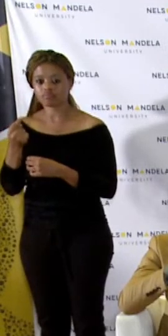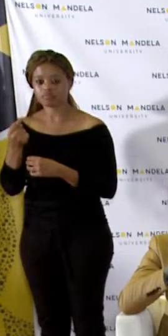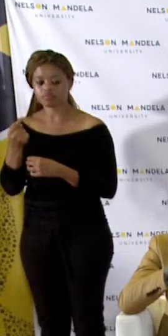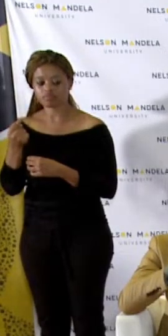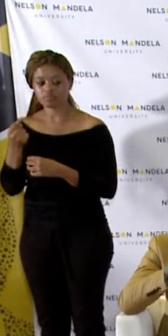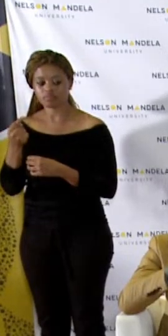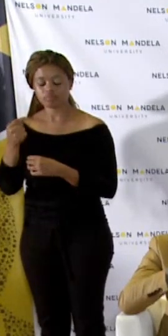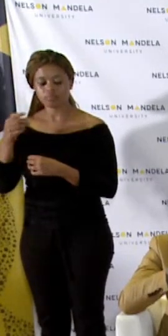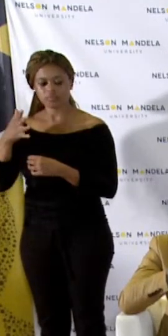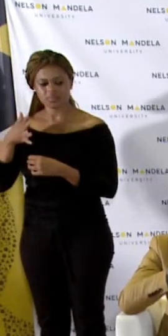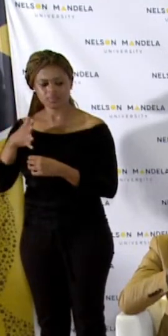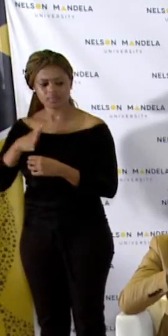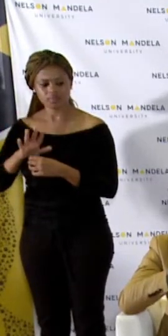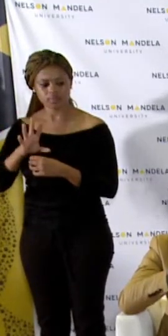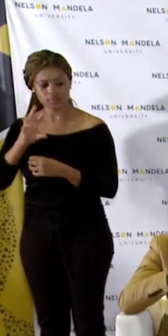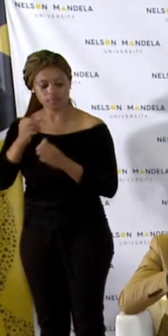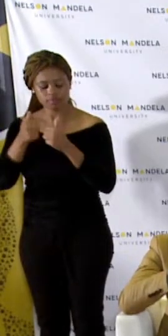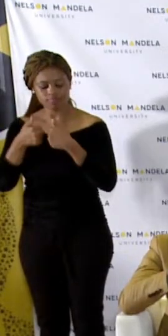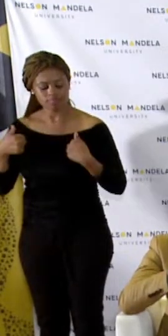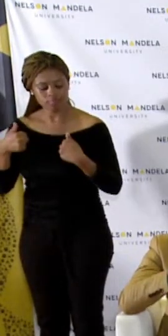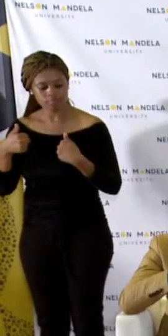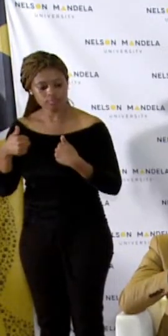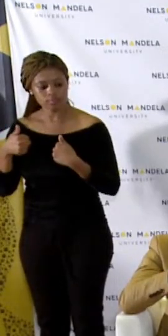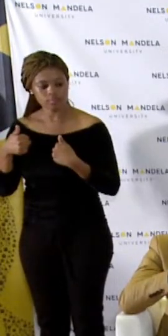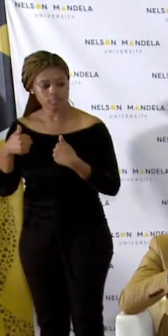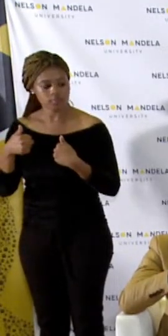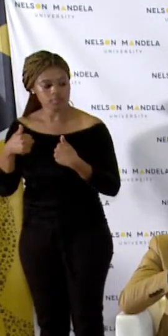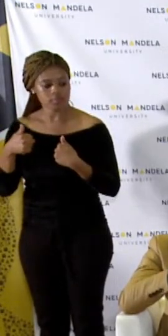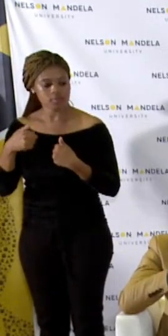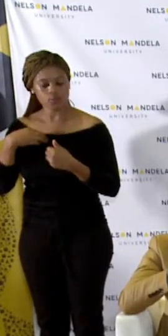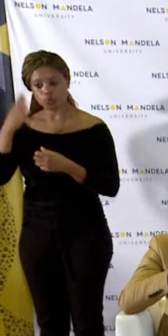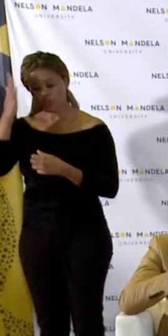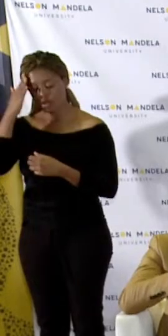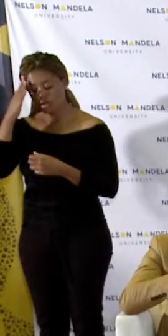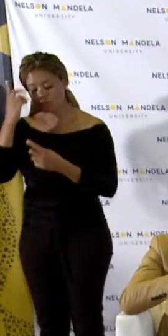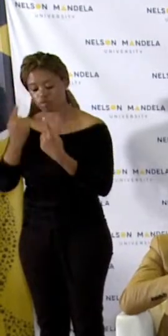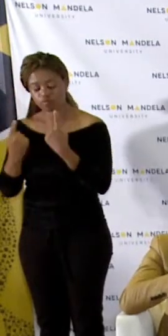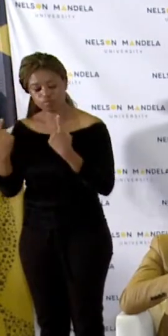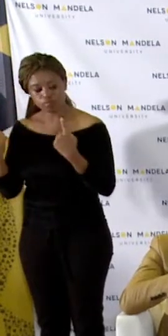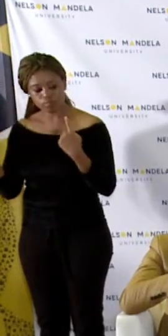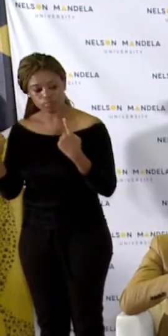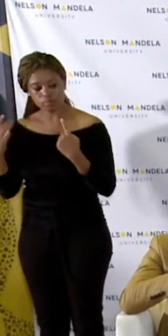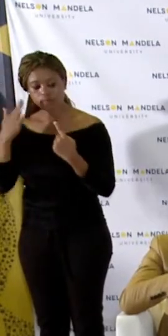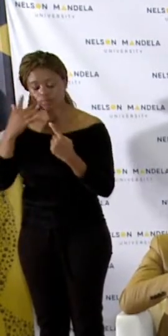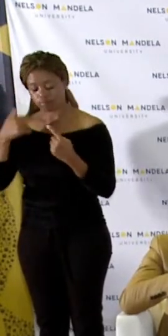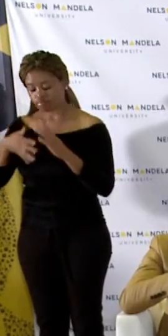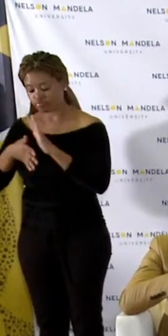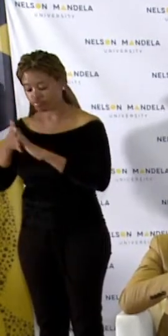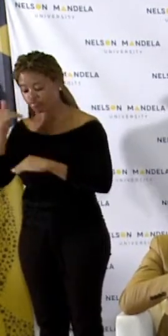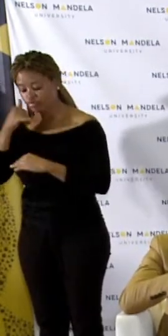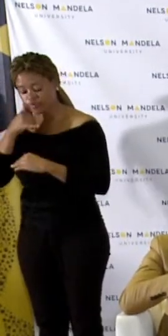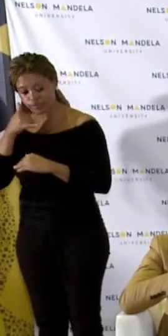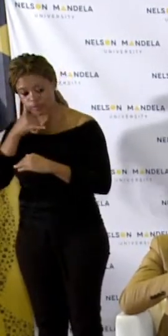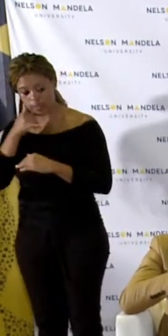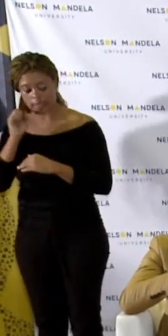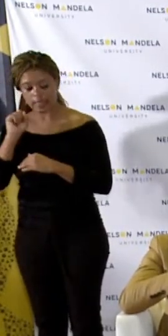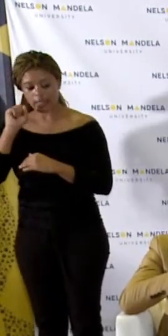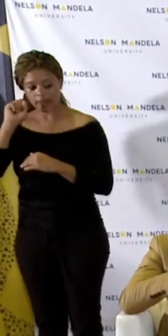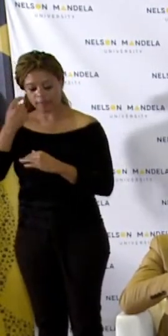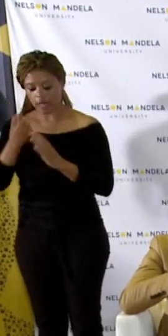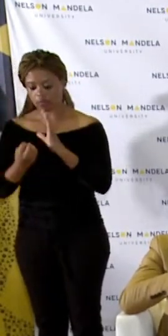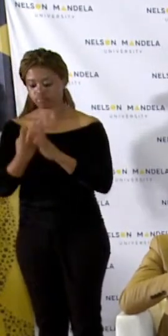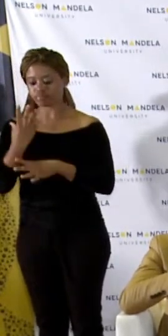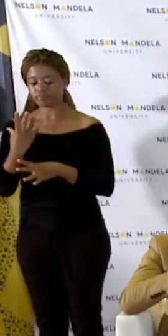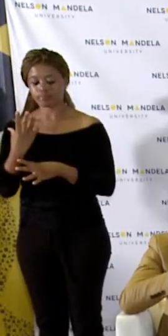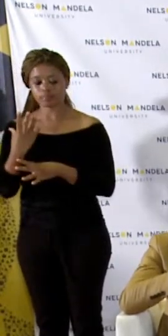I really want to buy a solar panel. And we leave each other and I go to my phone and the first advert that pops